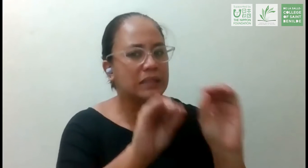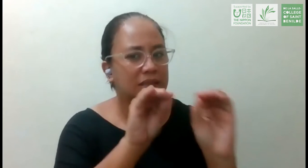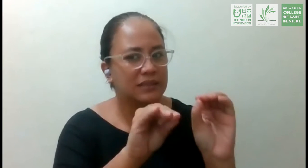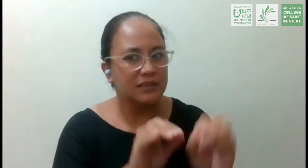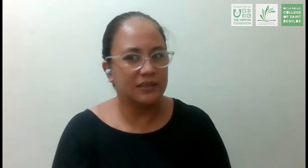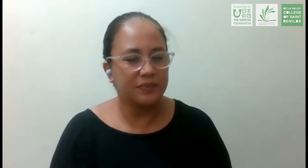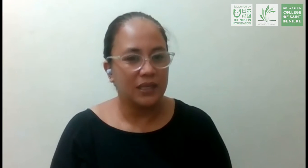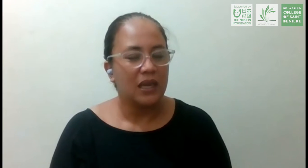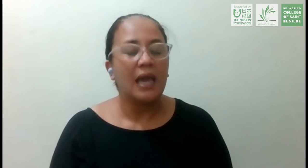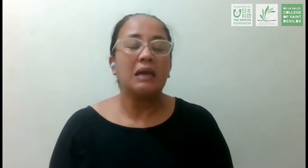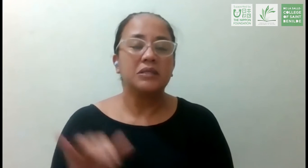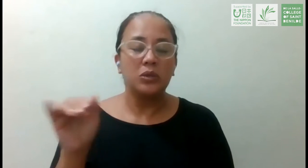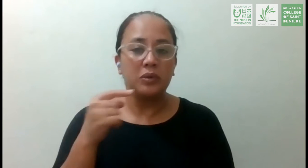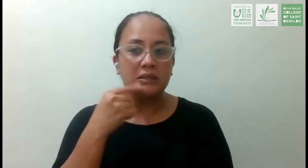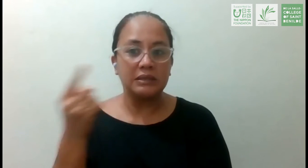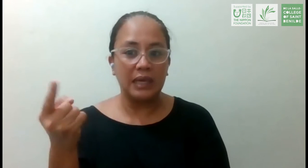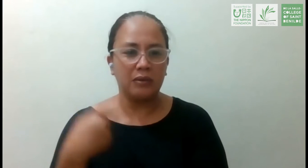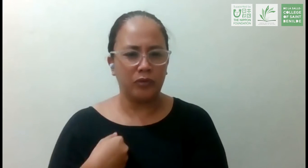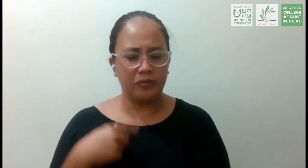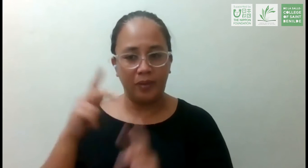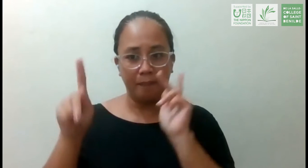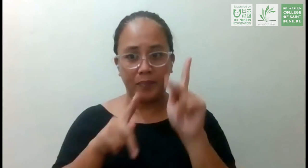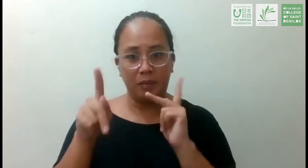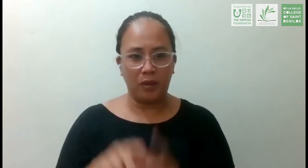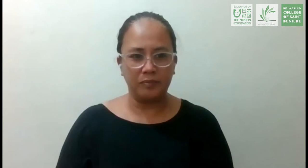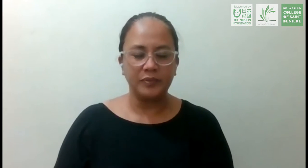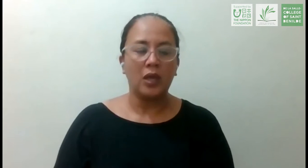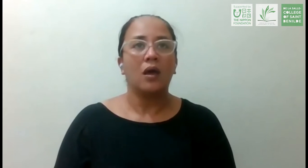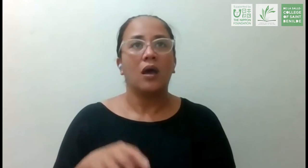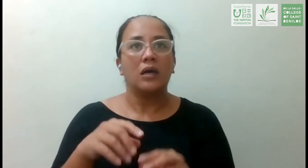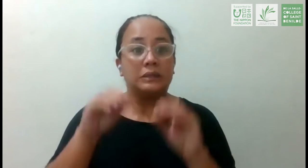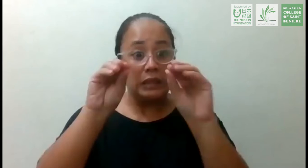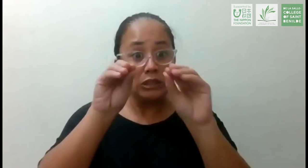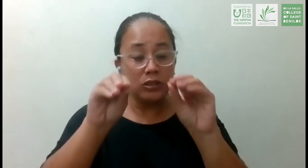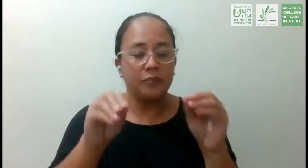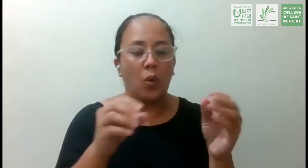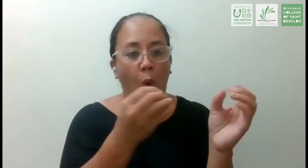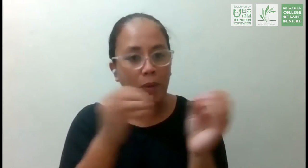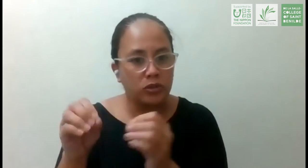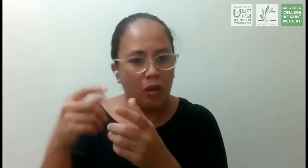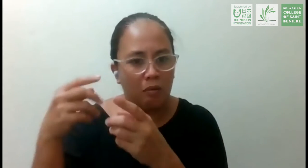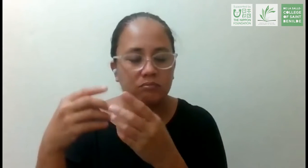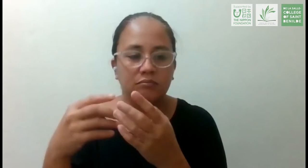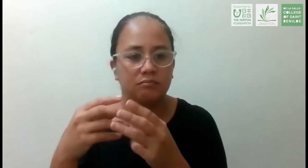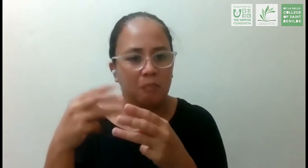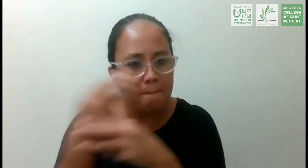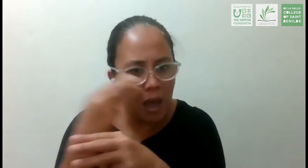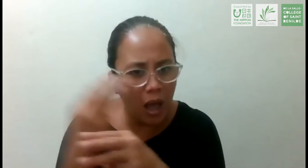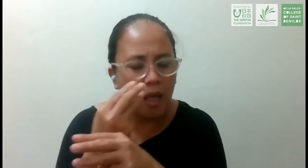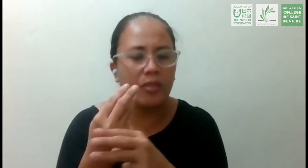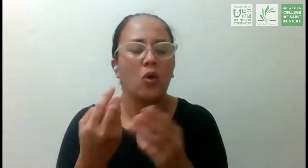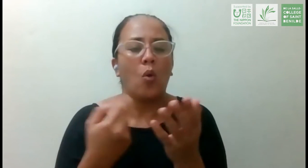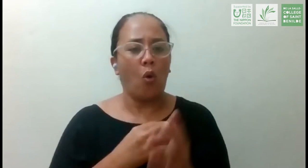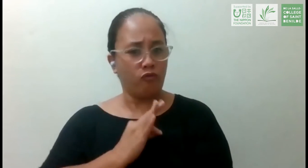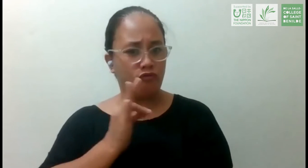we can say that when deaf people are teaching operational math, or they're teaching formally, or they want to make sure